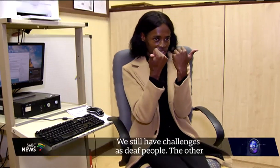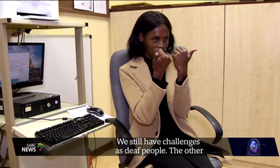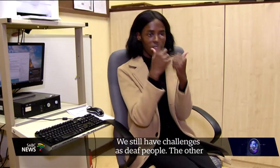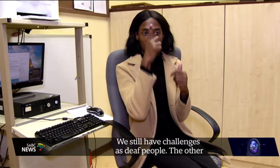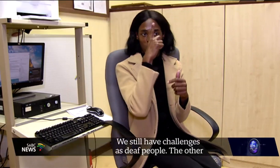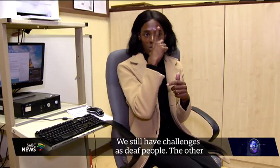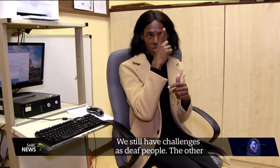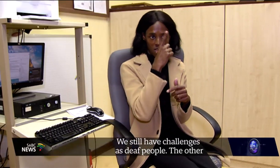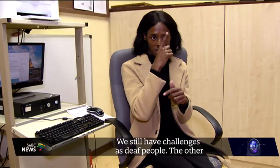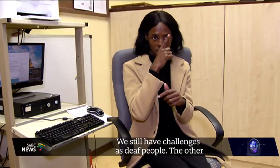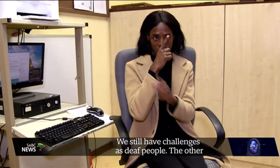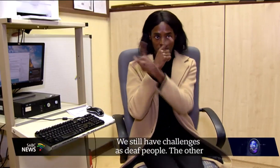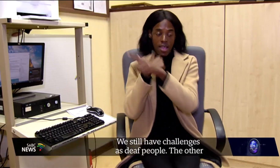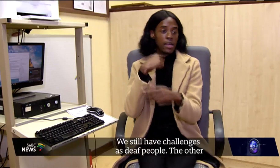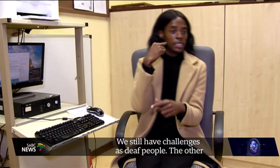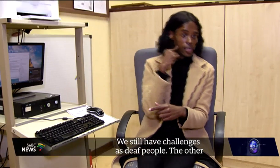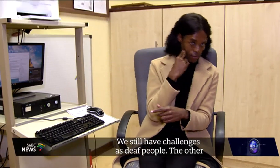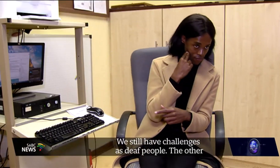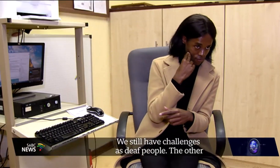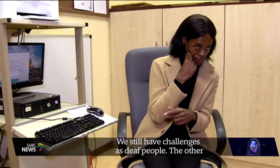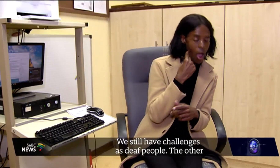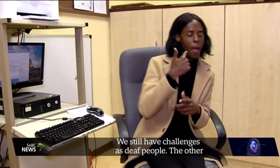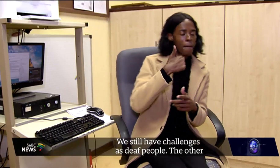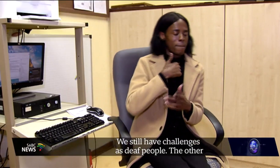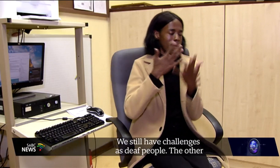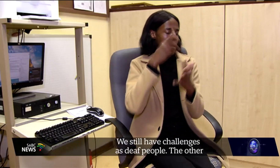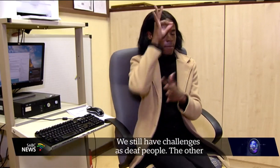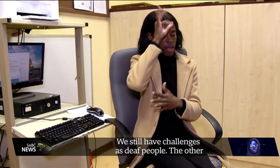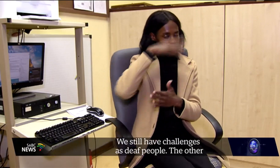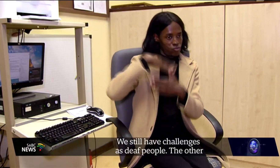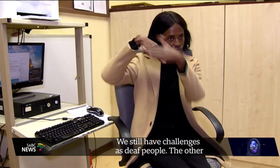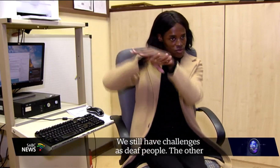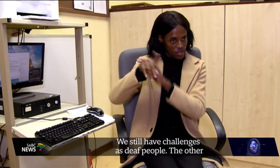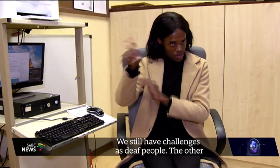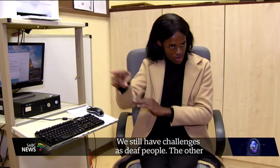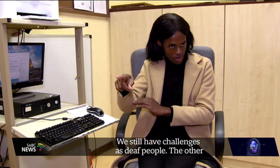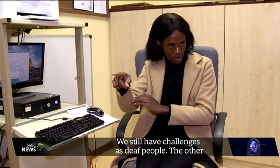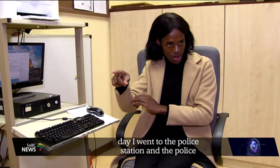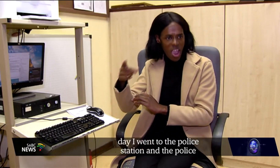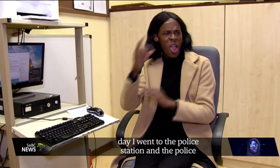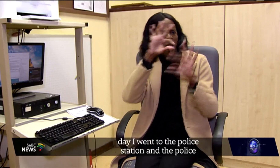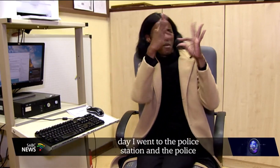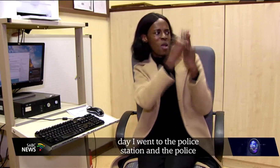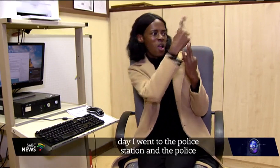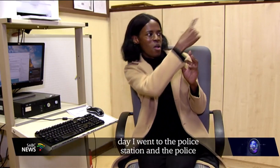Yeah, have challenges with speaking people as deaf people. The other day I went to a